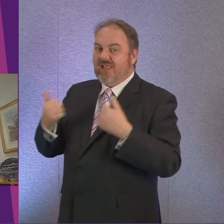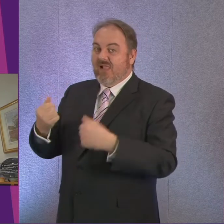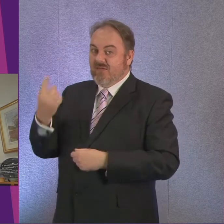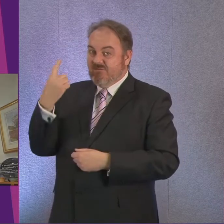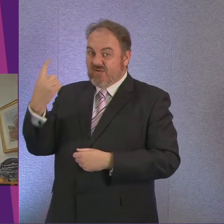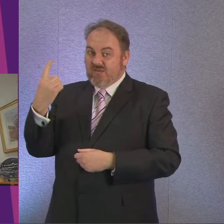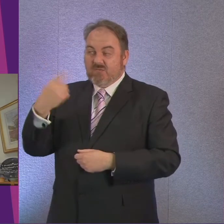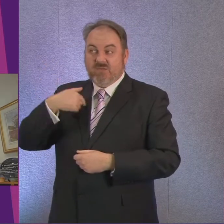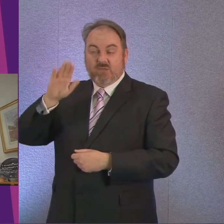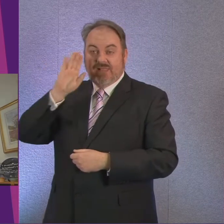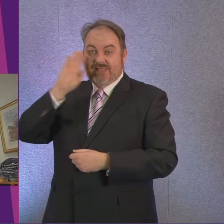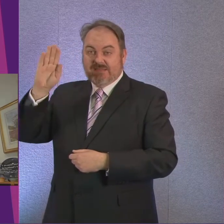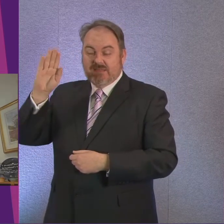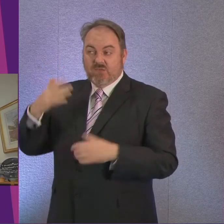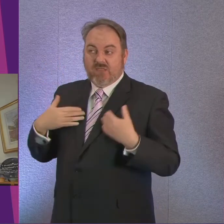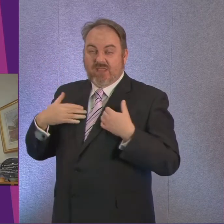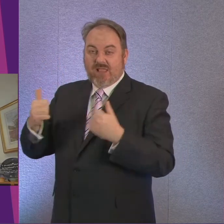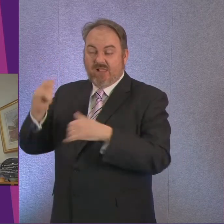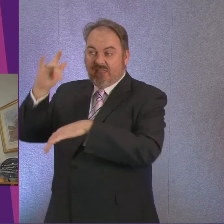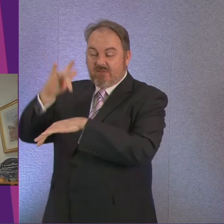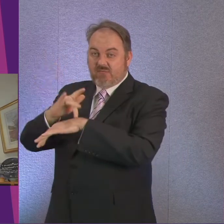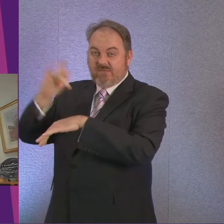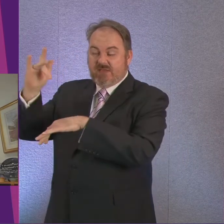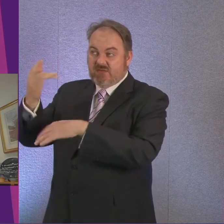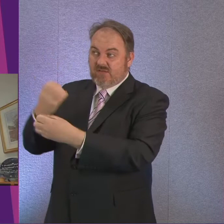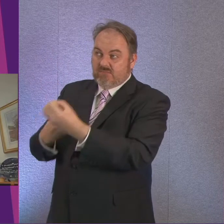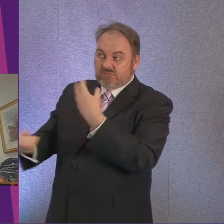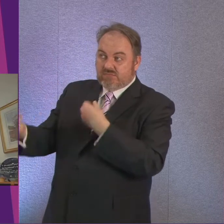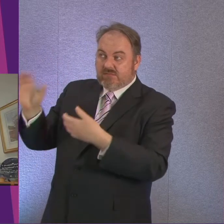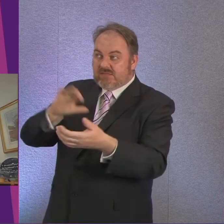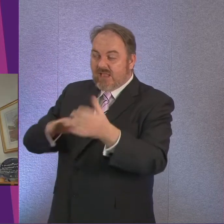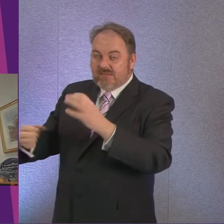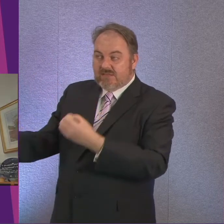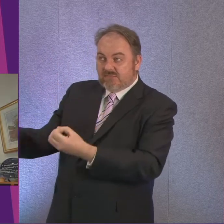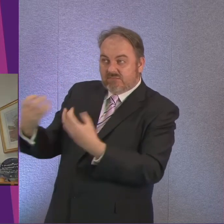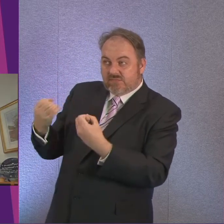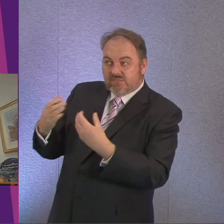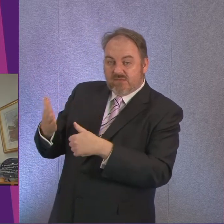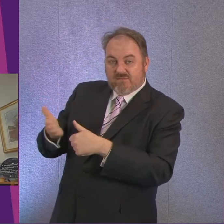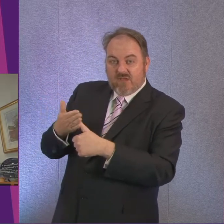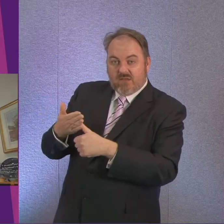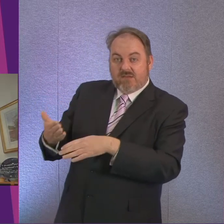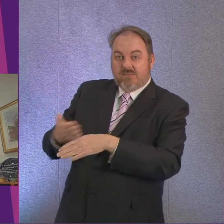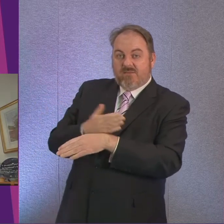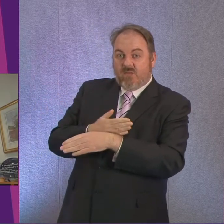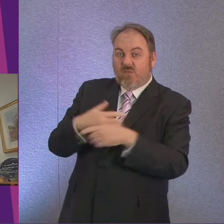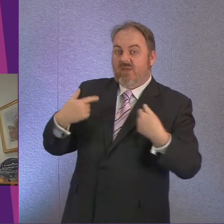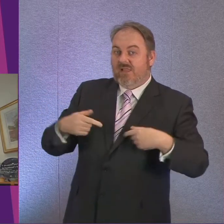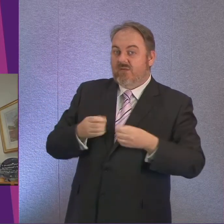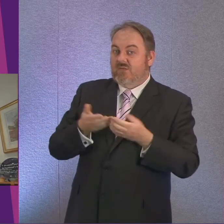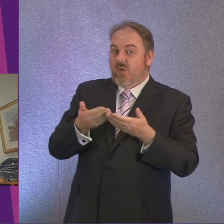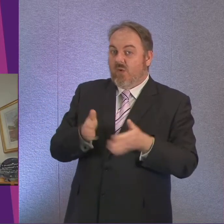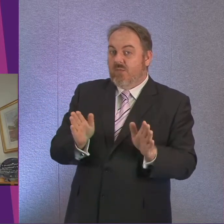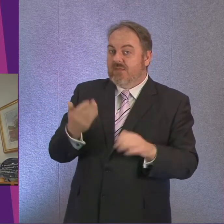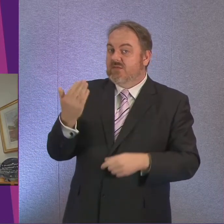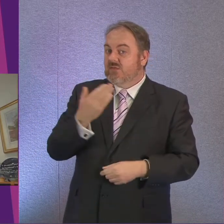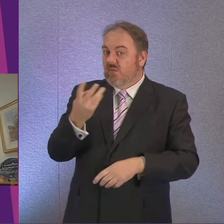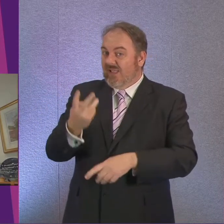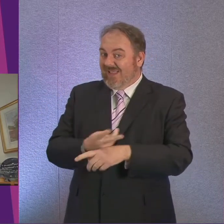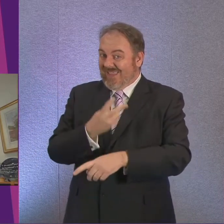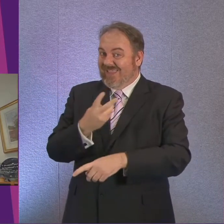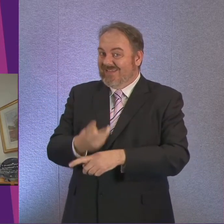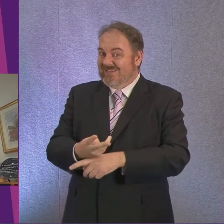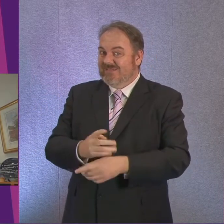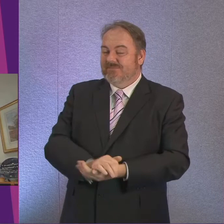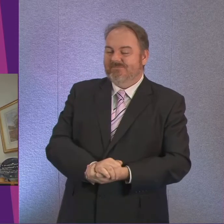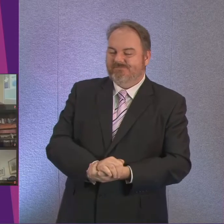to determine what's the right and the safe course of action to take in the wider issues in terms of public health. A